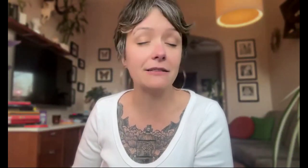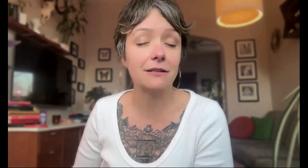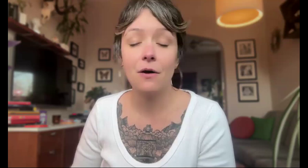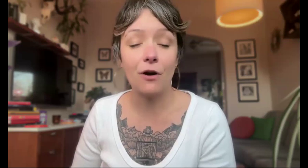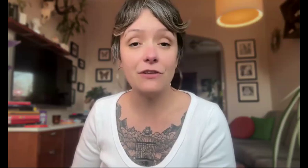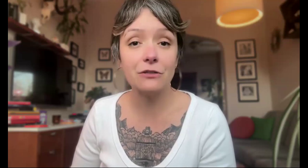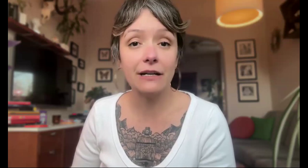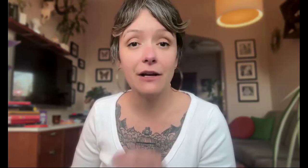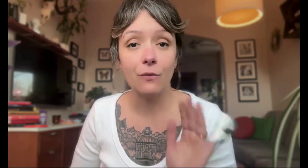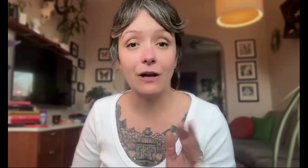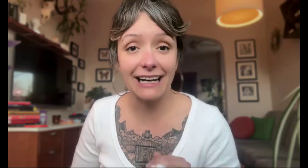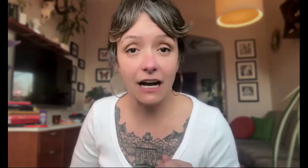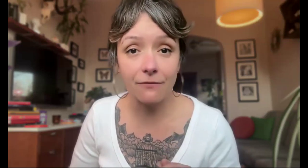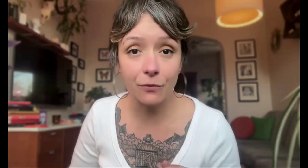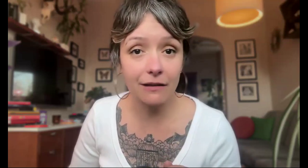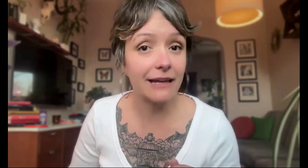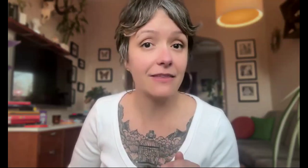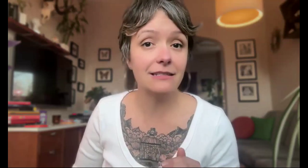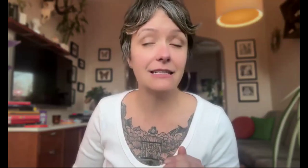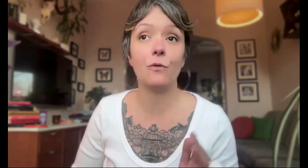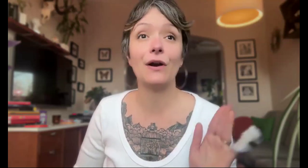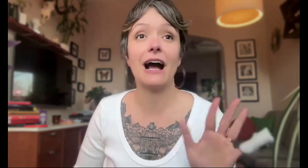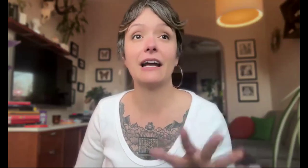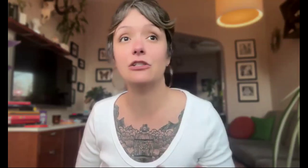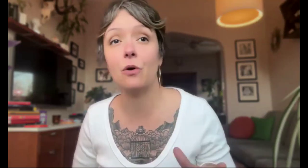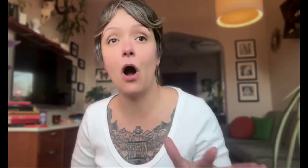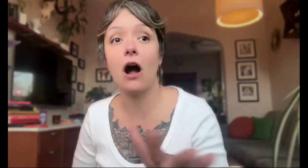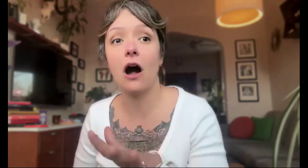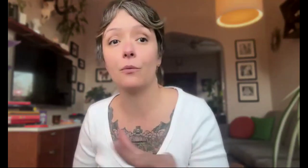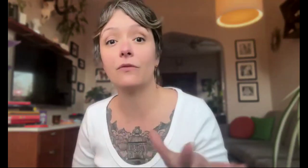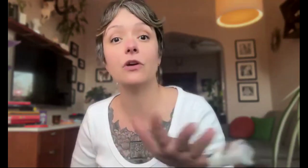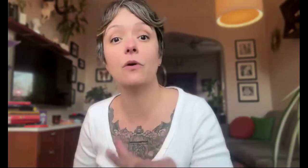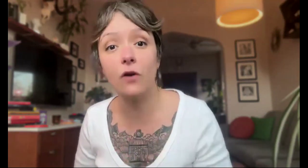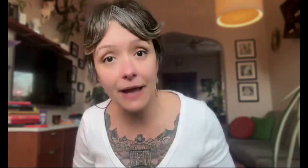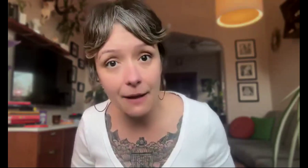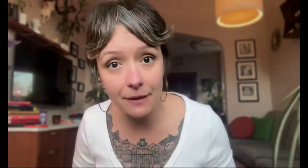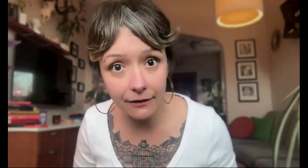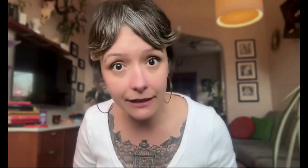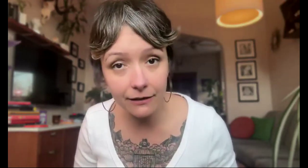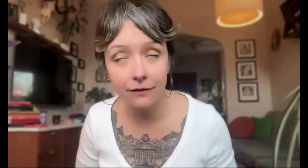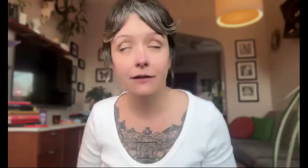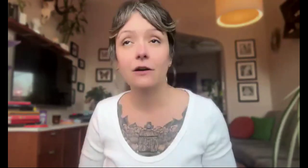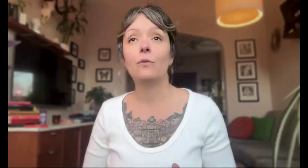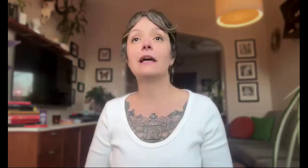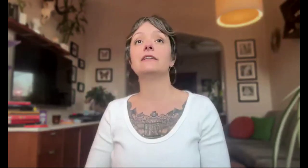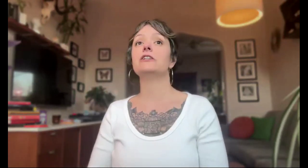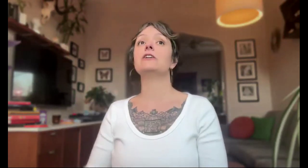hands. More of the story, we are going to get off the rug like this. If we're not going to do a review of vocabulary, we can